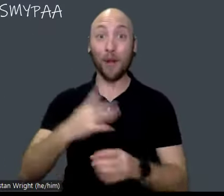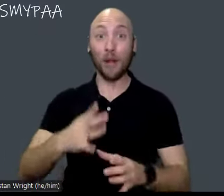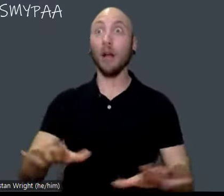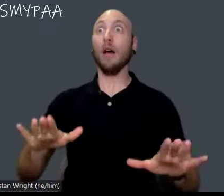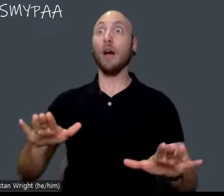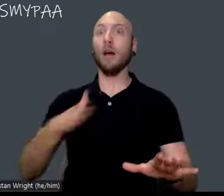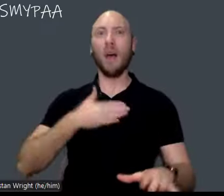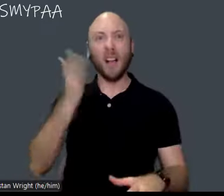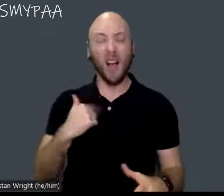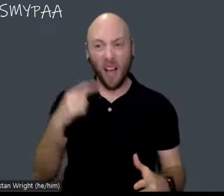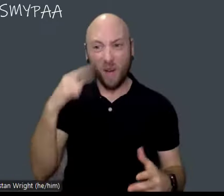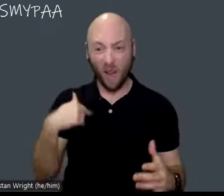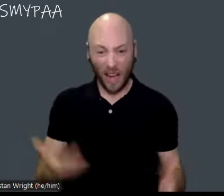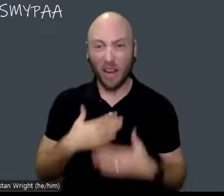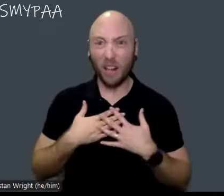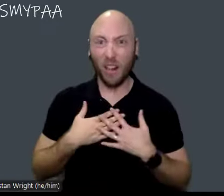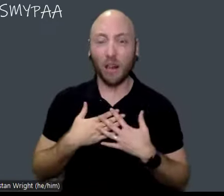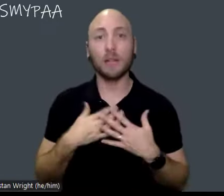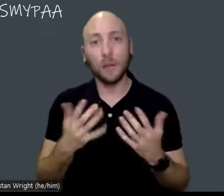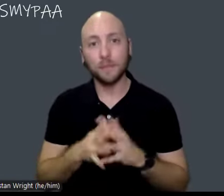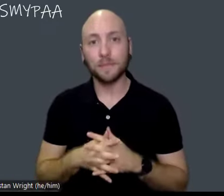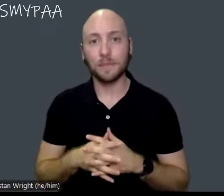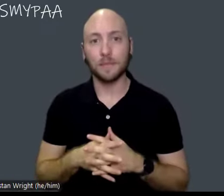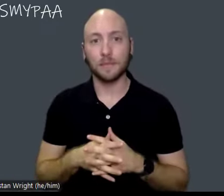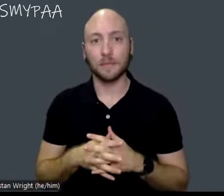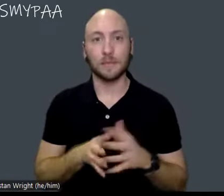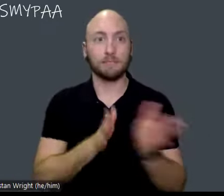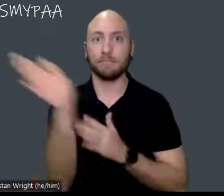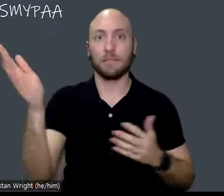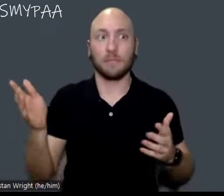doing here?" So I just ran,